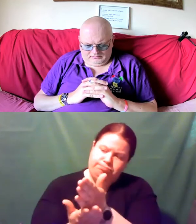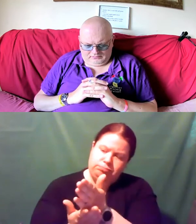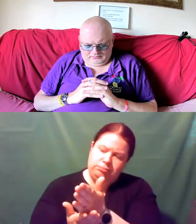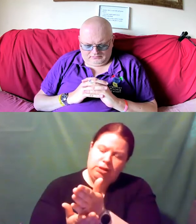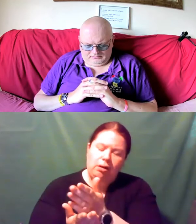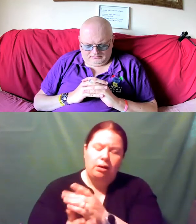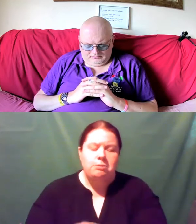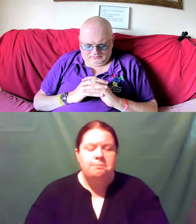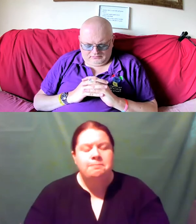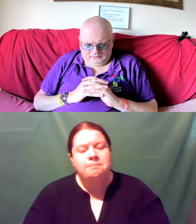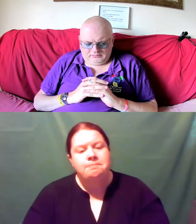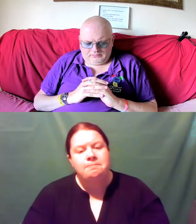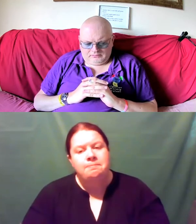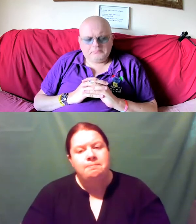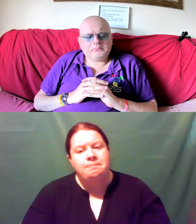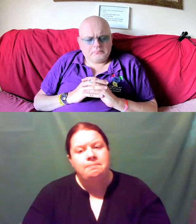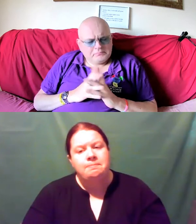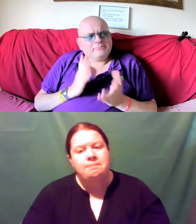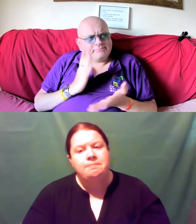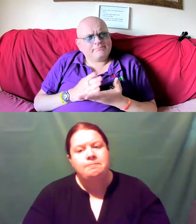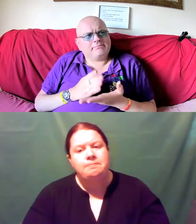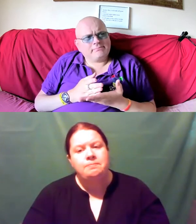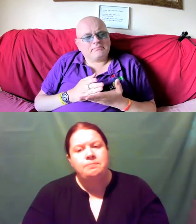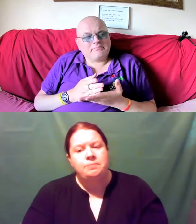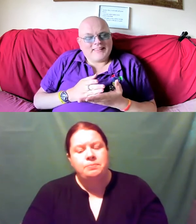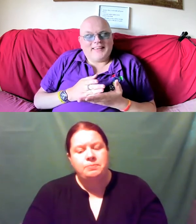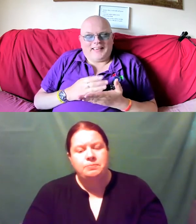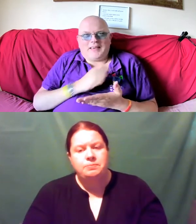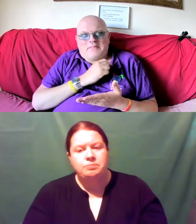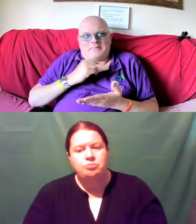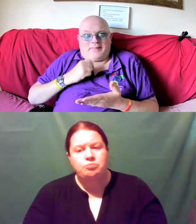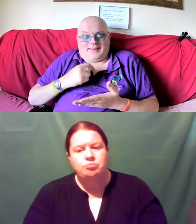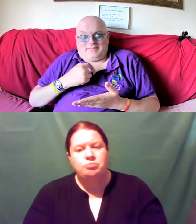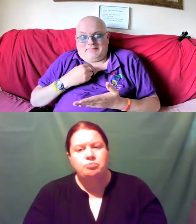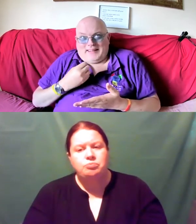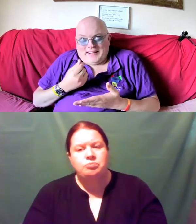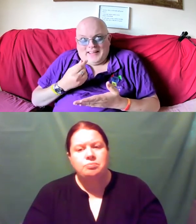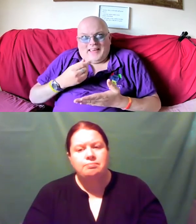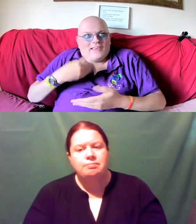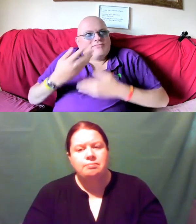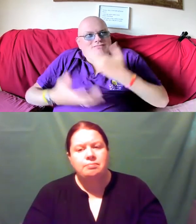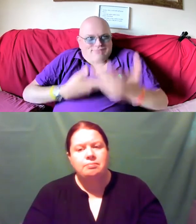Yeah, I mean, there's quite a story attached to that. But